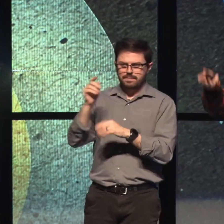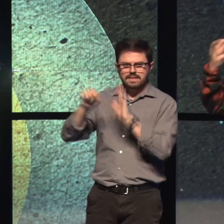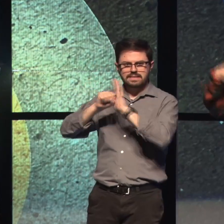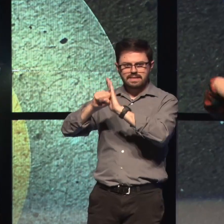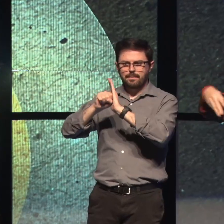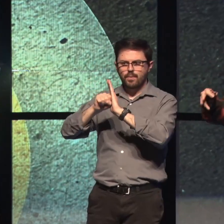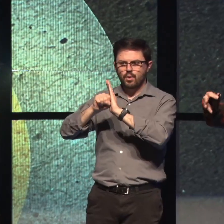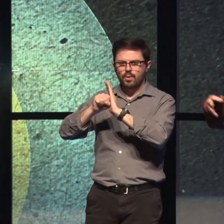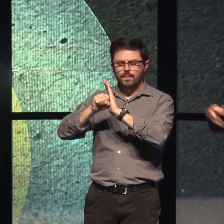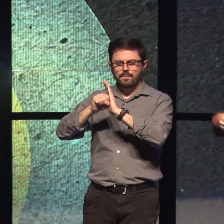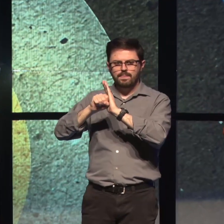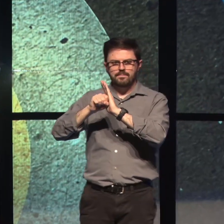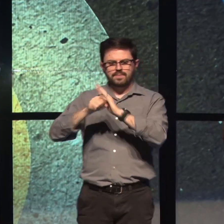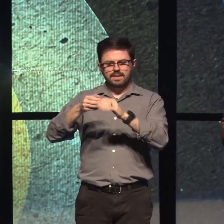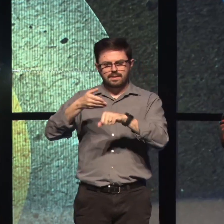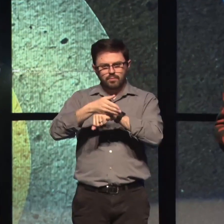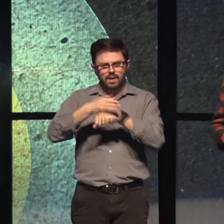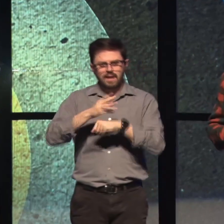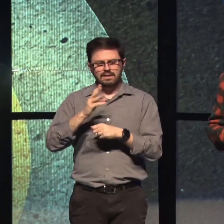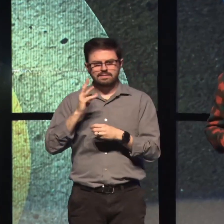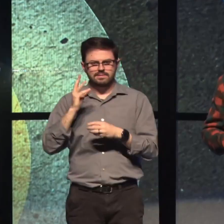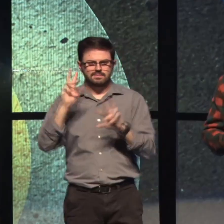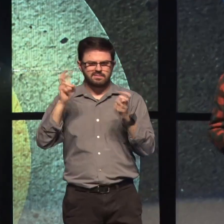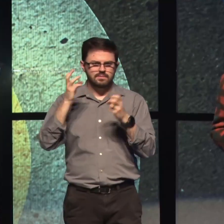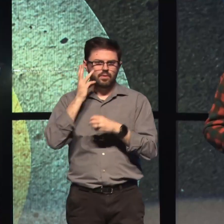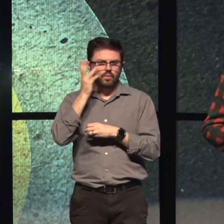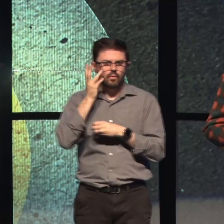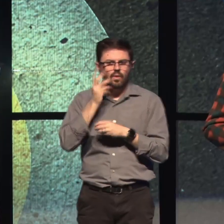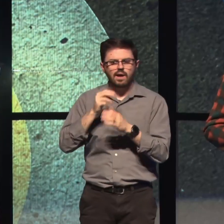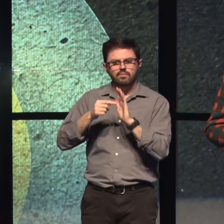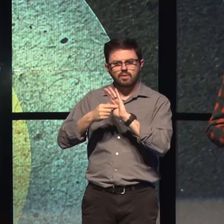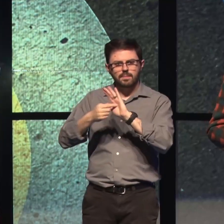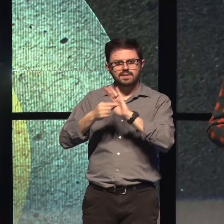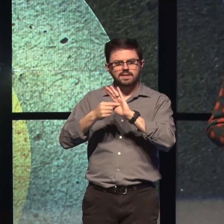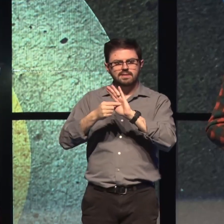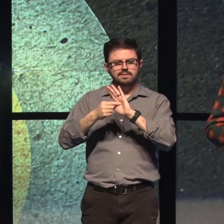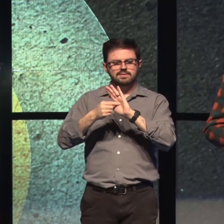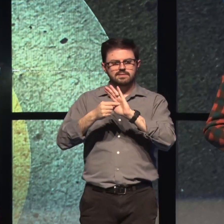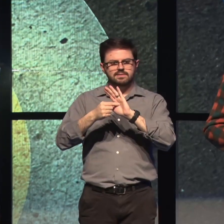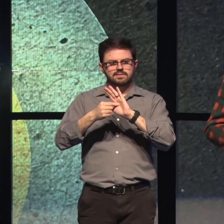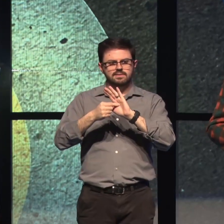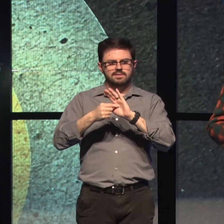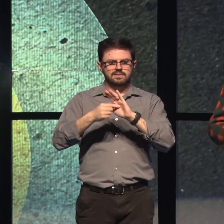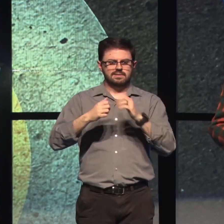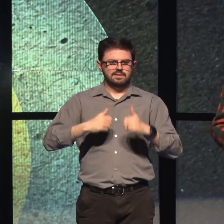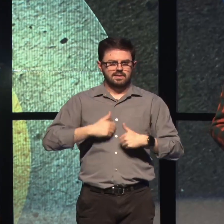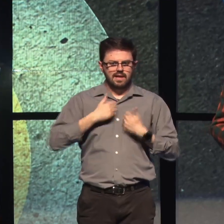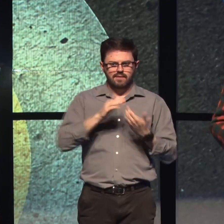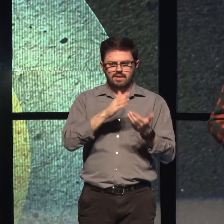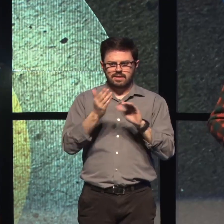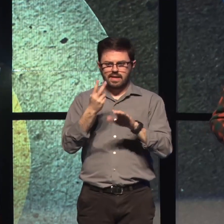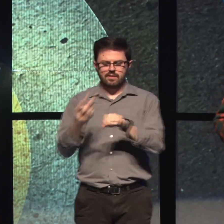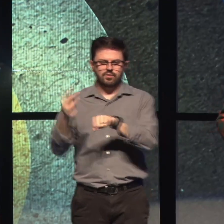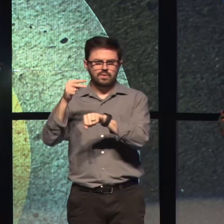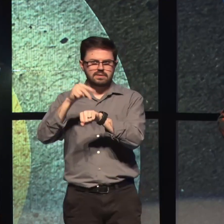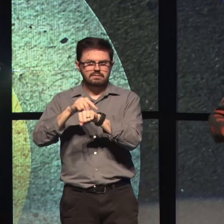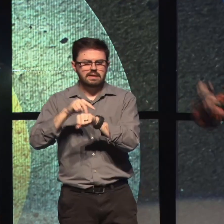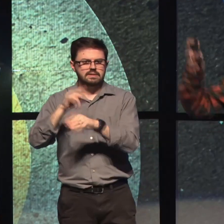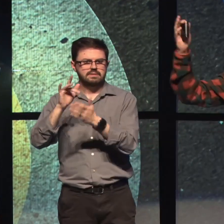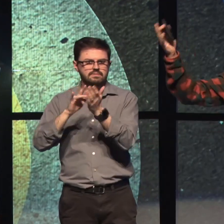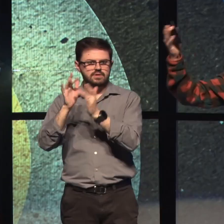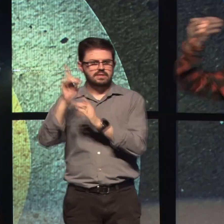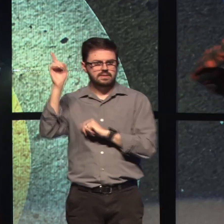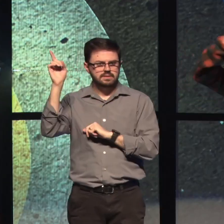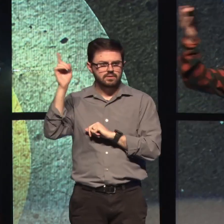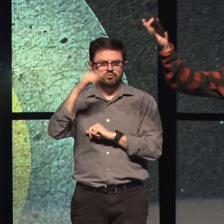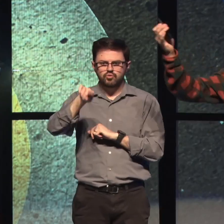that that's going to fuel us. And our example par excellence is the life and the death and the resurrection of Jesus. And so you